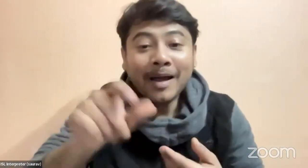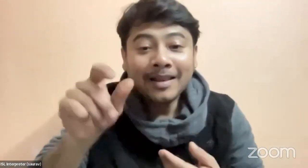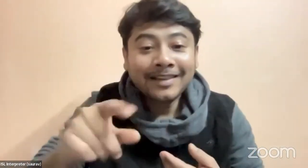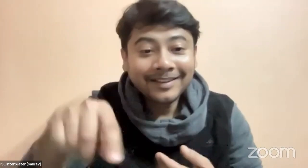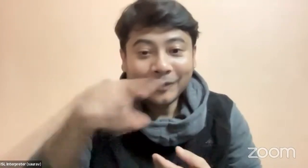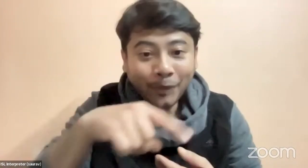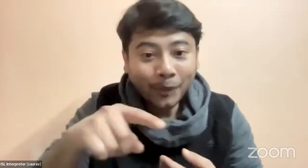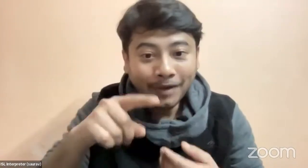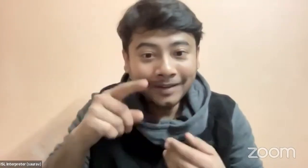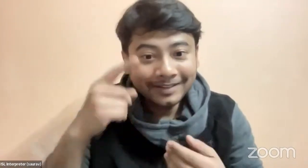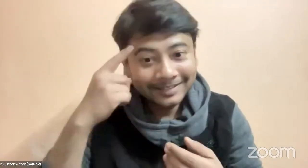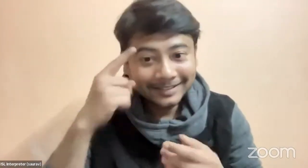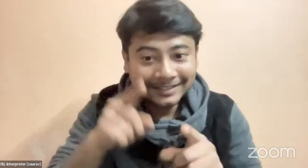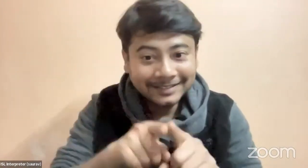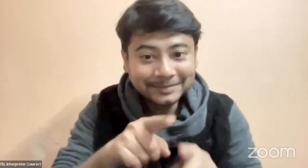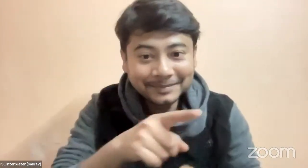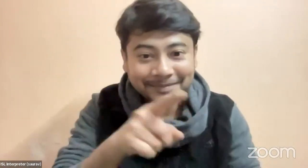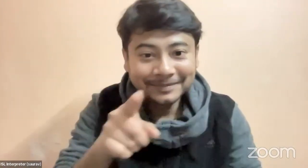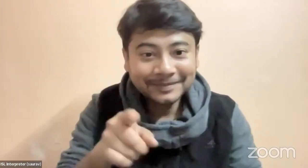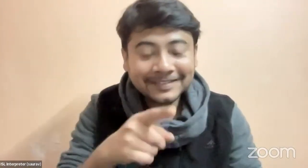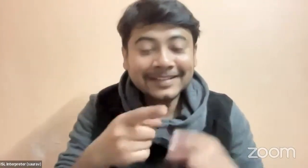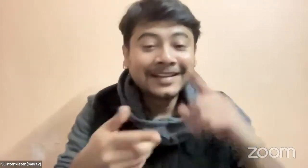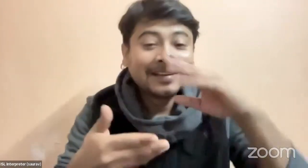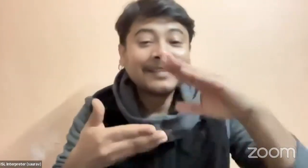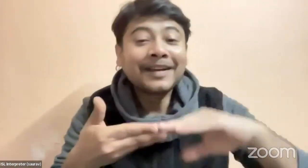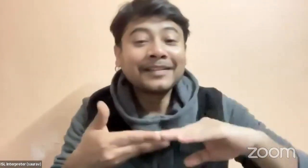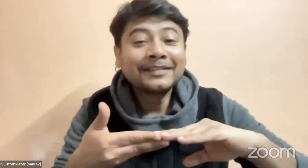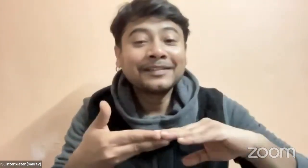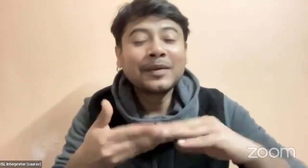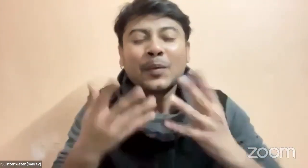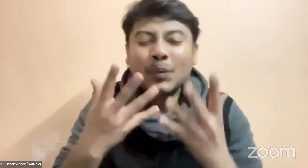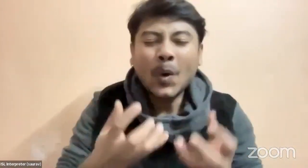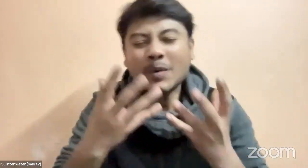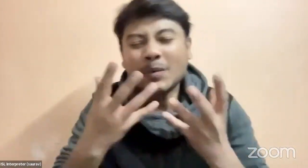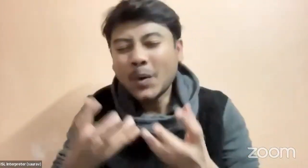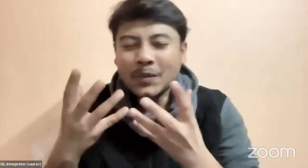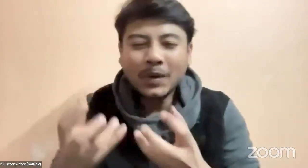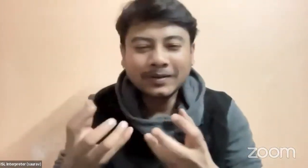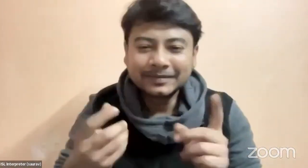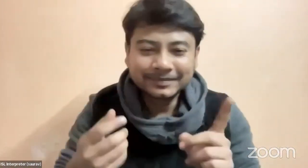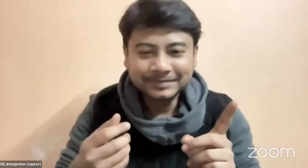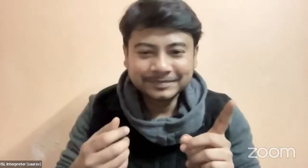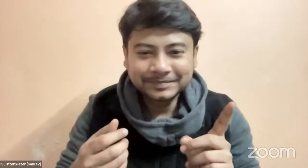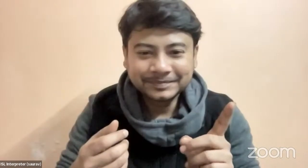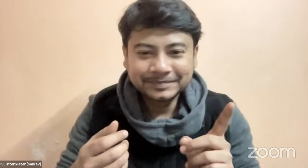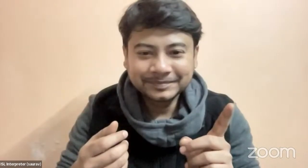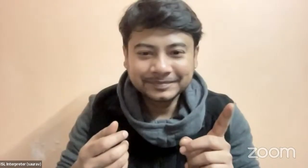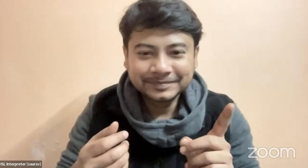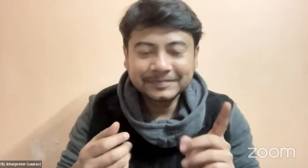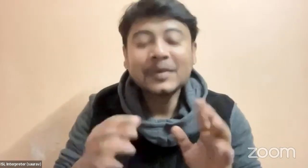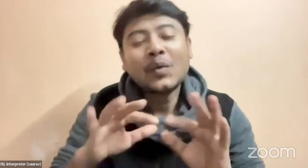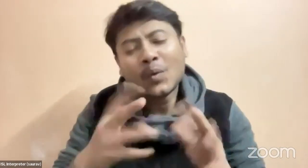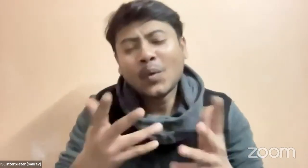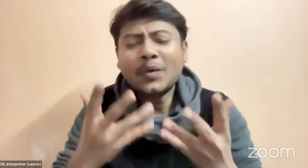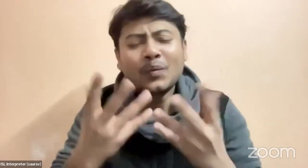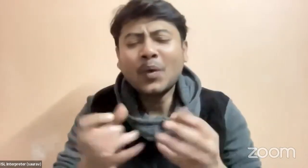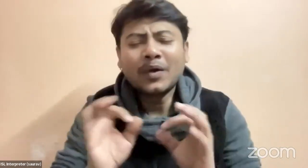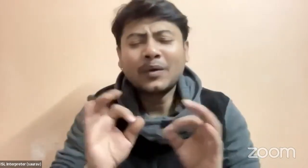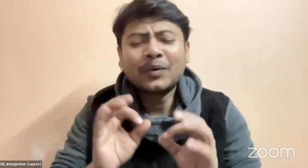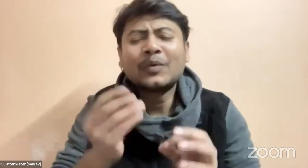demand and you cannot fulfill it, or even if she is not having a demand, she is simply crying, gir gir